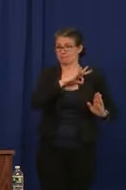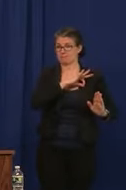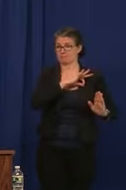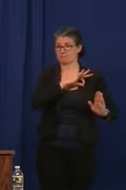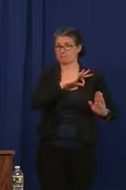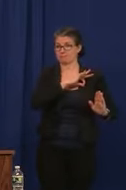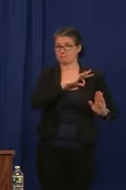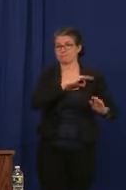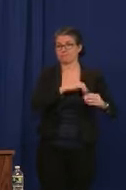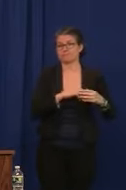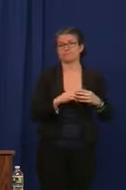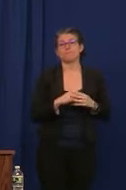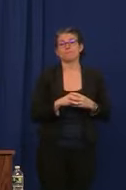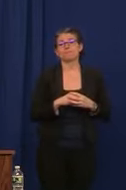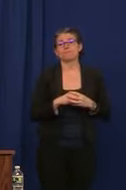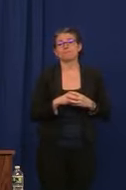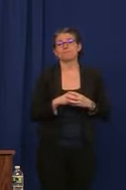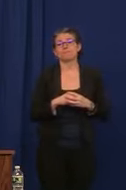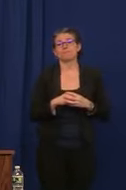drop of 10 since yesterday.